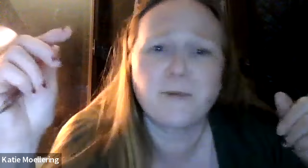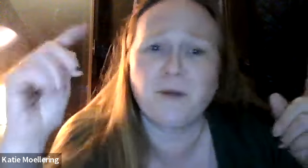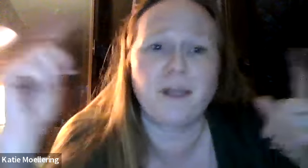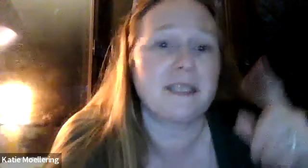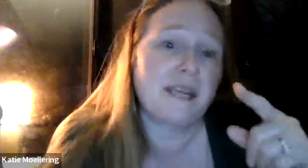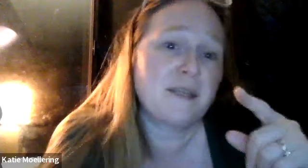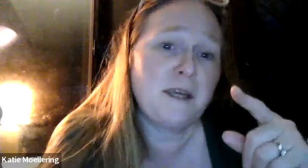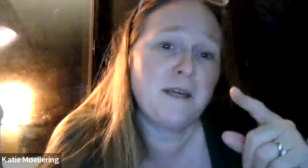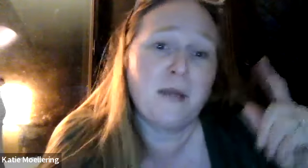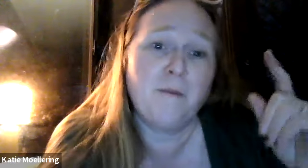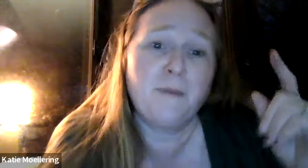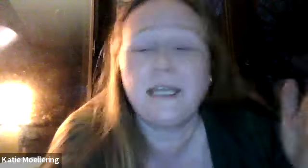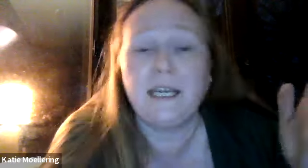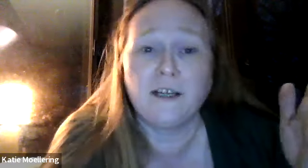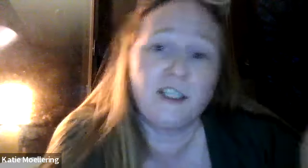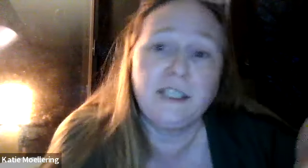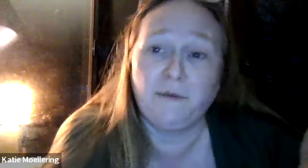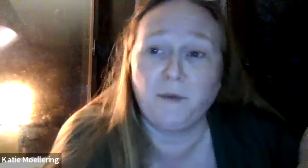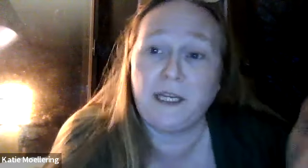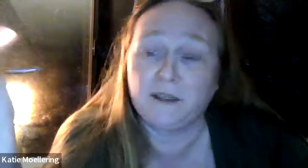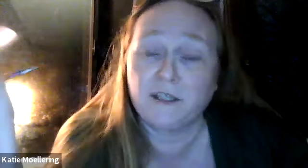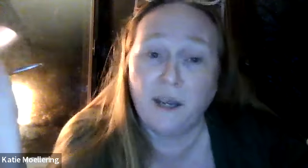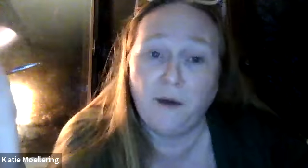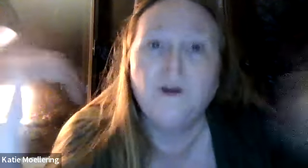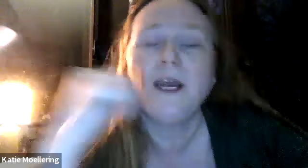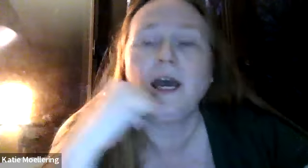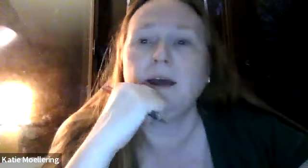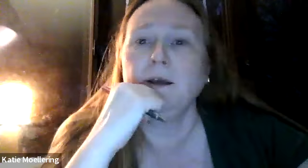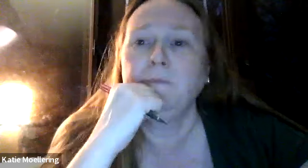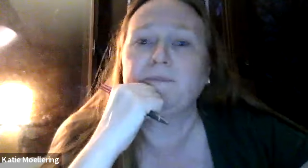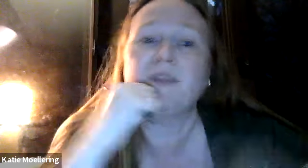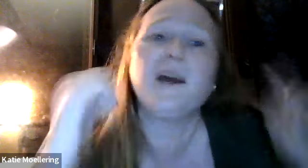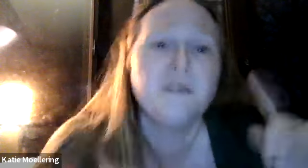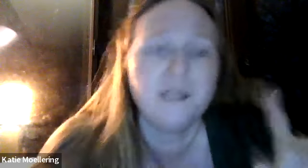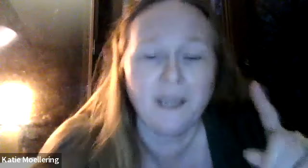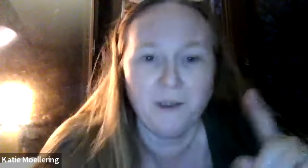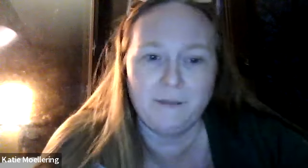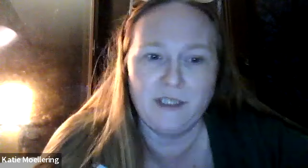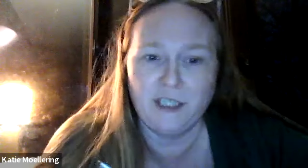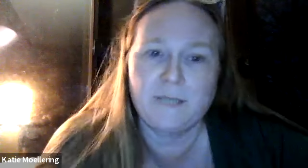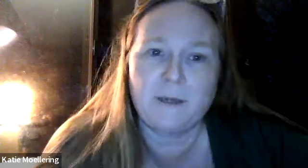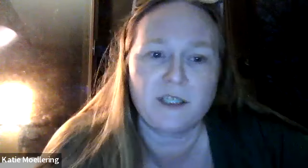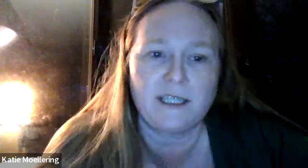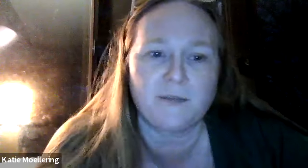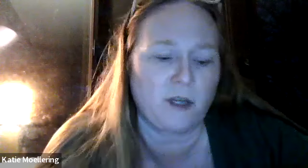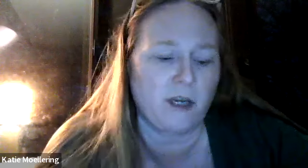spring break is the next week, but I'll be here and Gillian will be here. So the other thing I wanted to mention, especially since we're talking